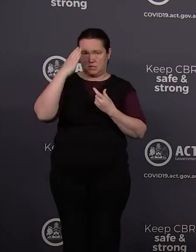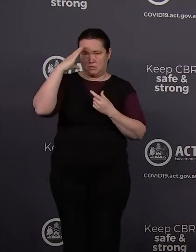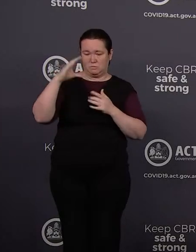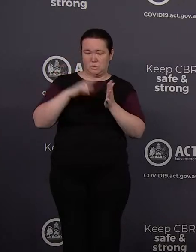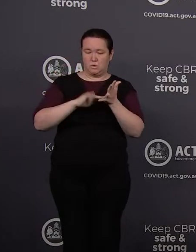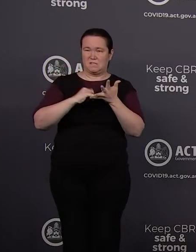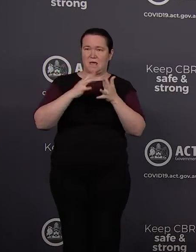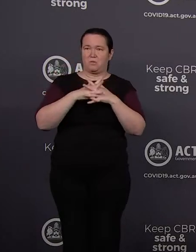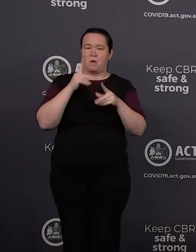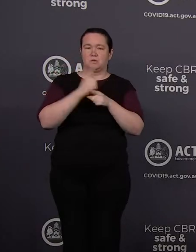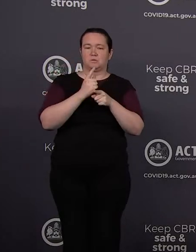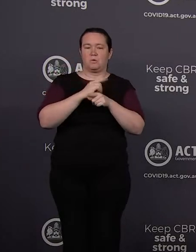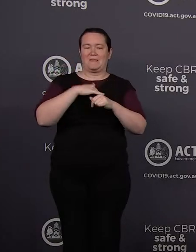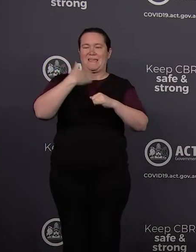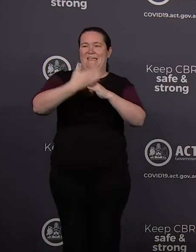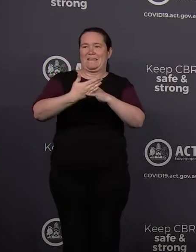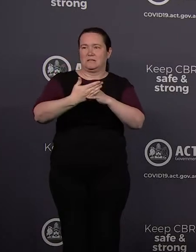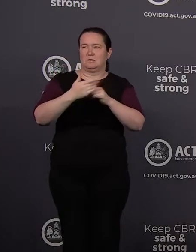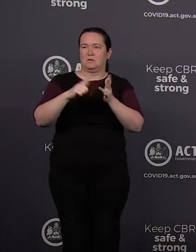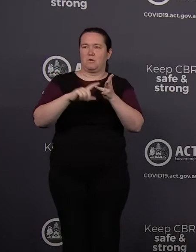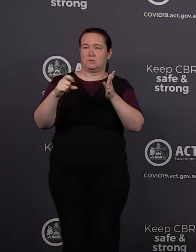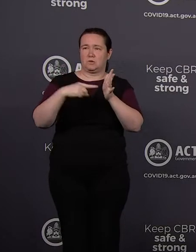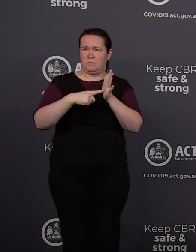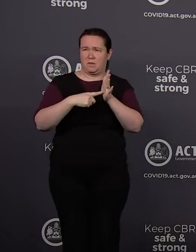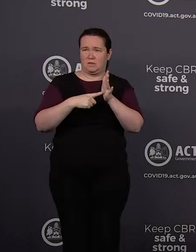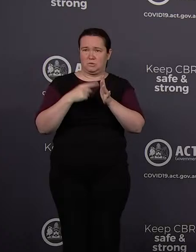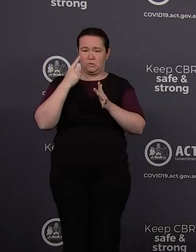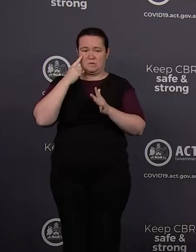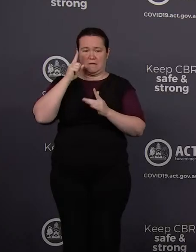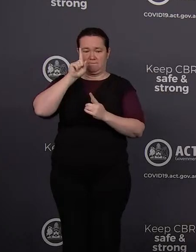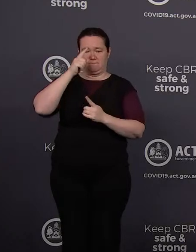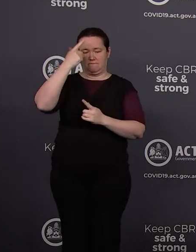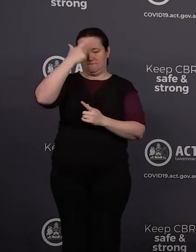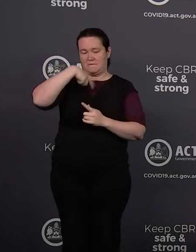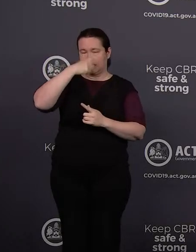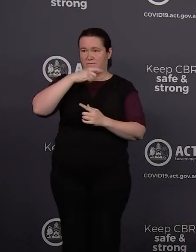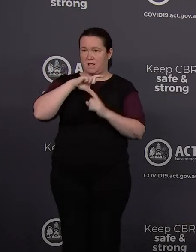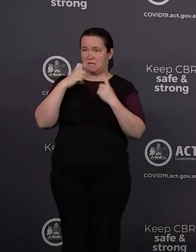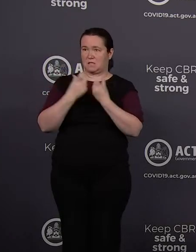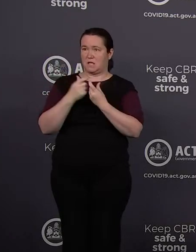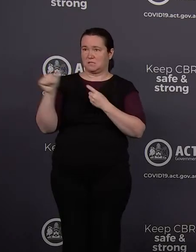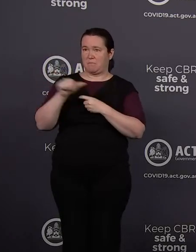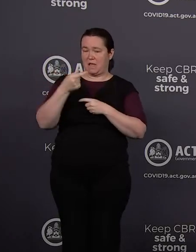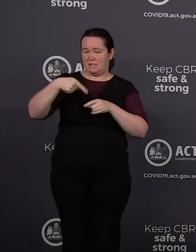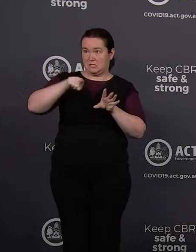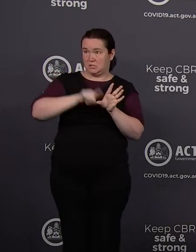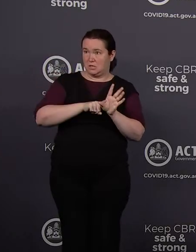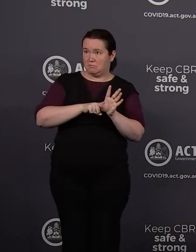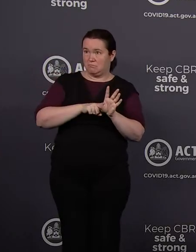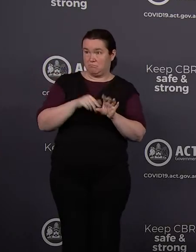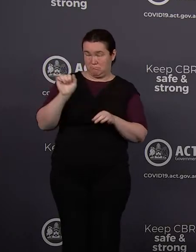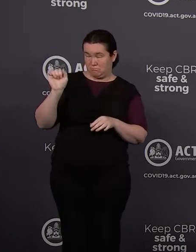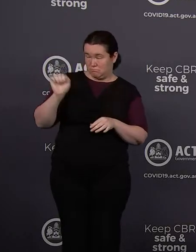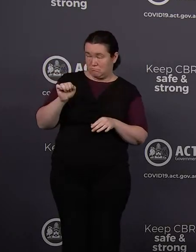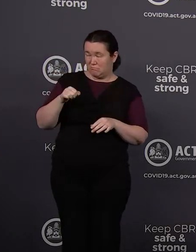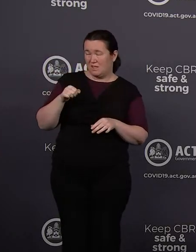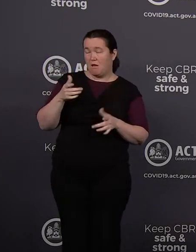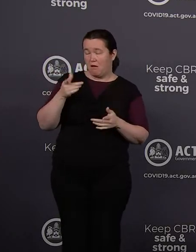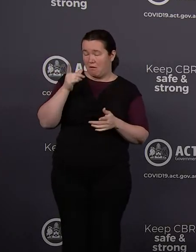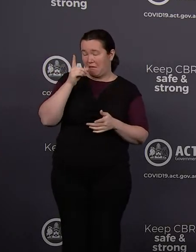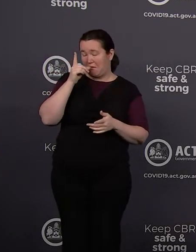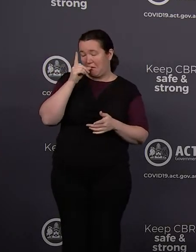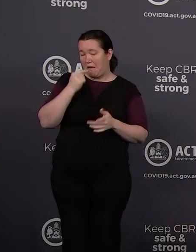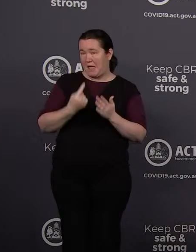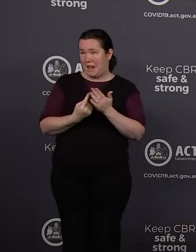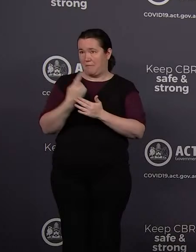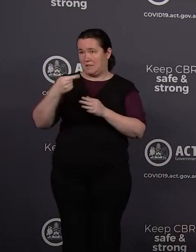end of October. Could you see face-to-face classes returning in the ACT this year? I think I could see them this year. I think